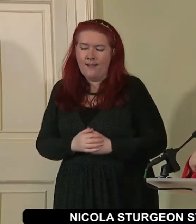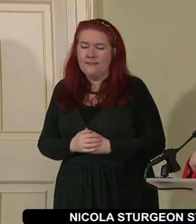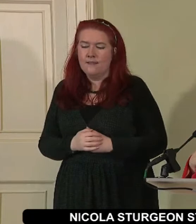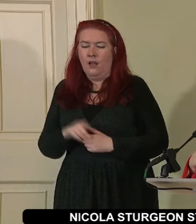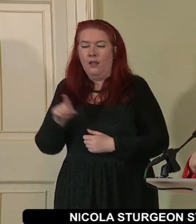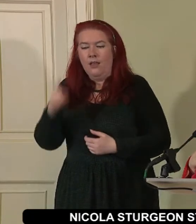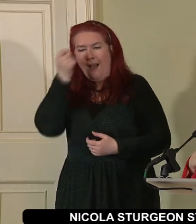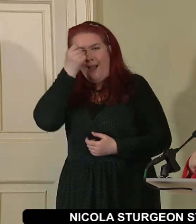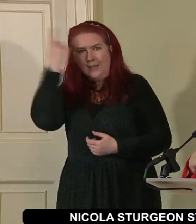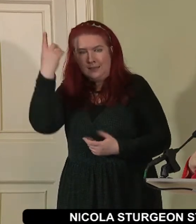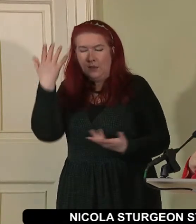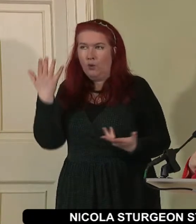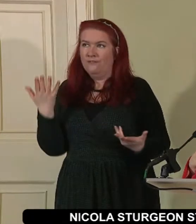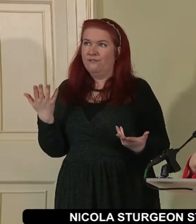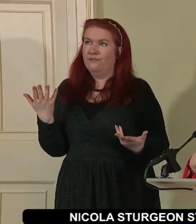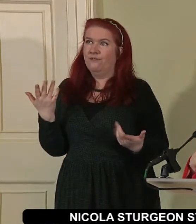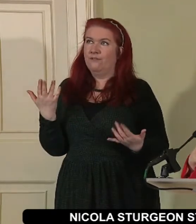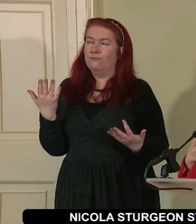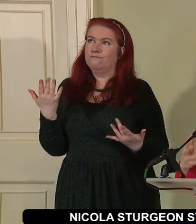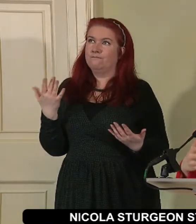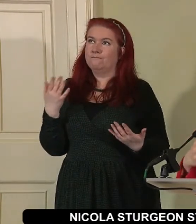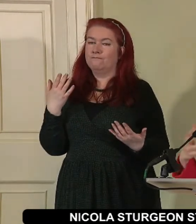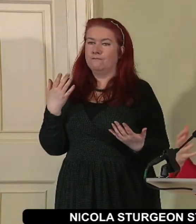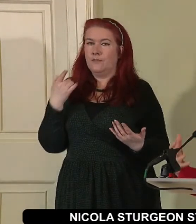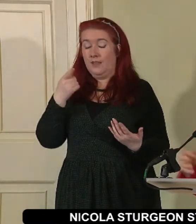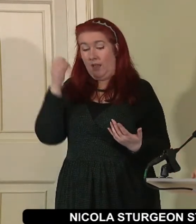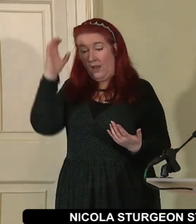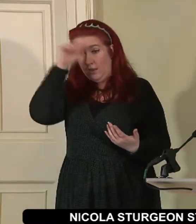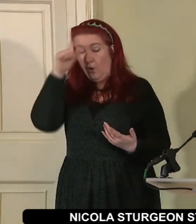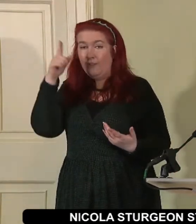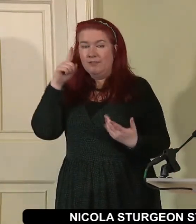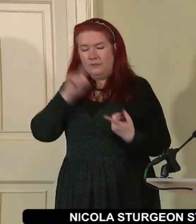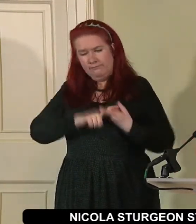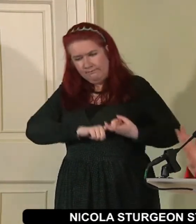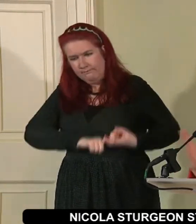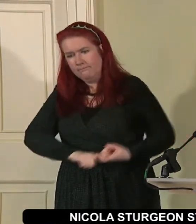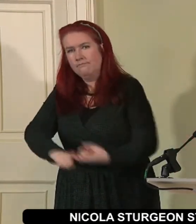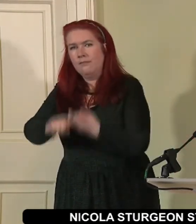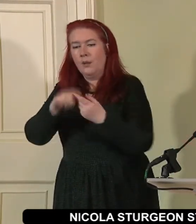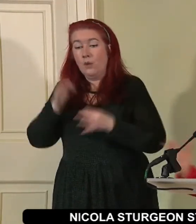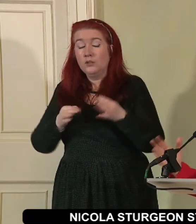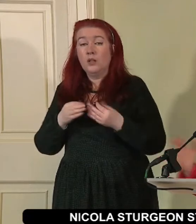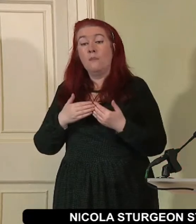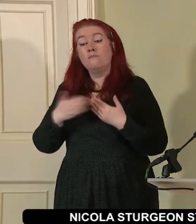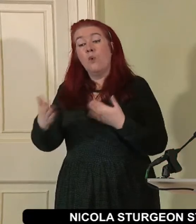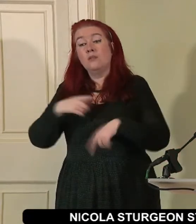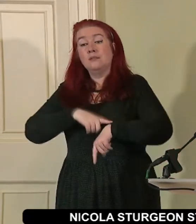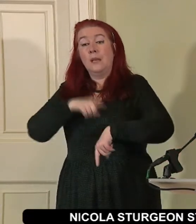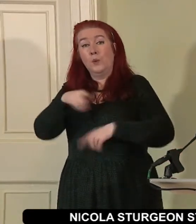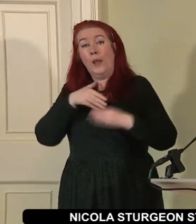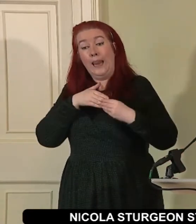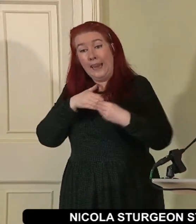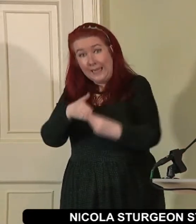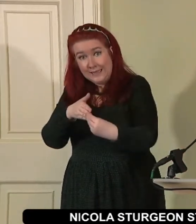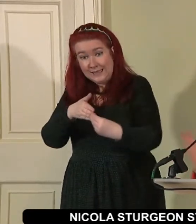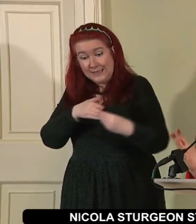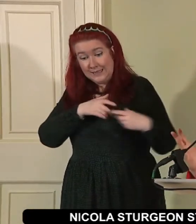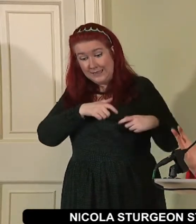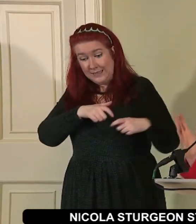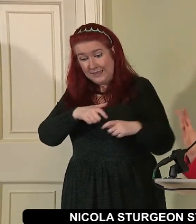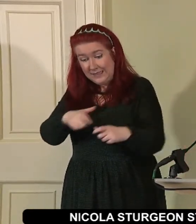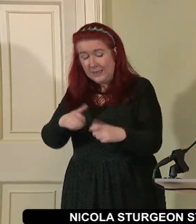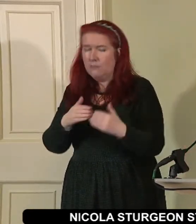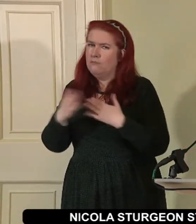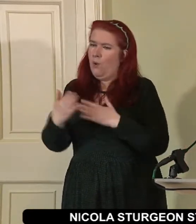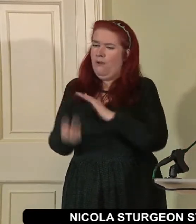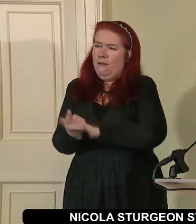of, you know, that whole idea of longevity in politics, the longer you lead, the more, you know, you will